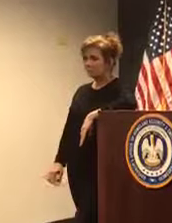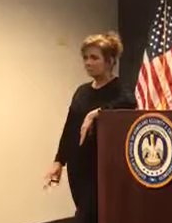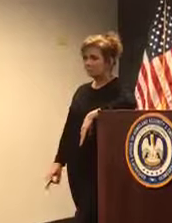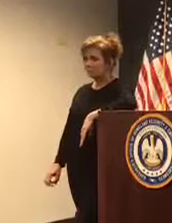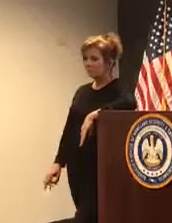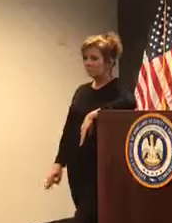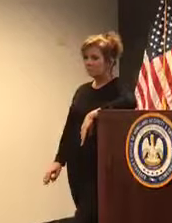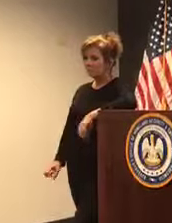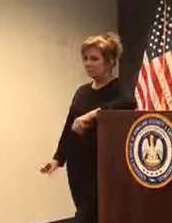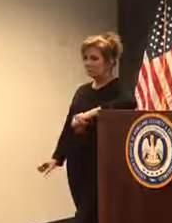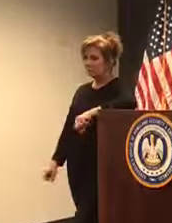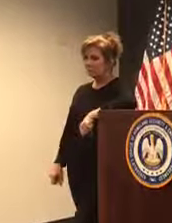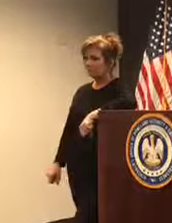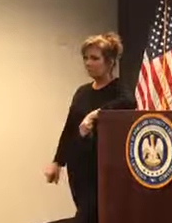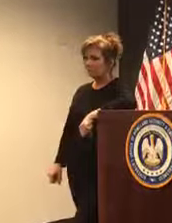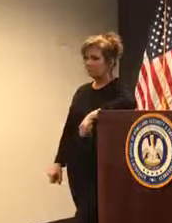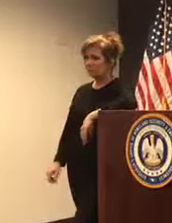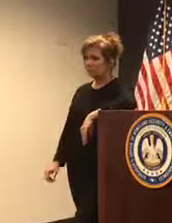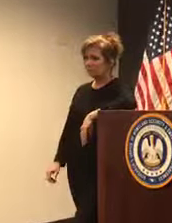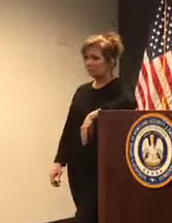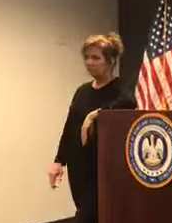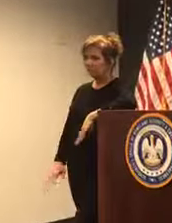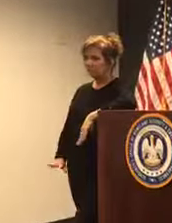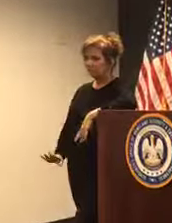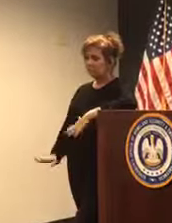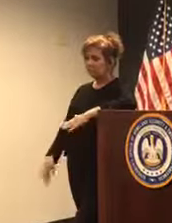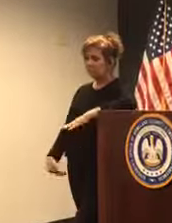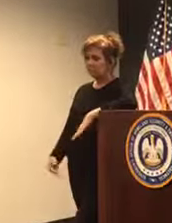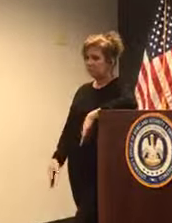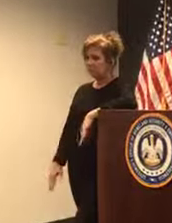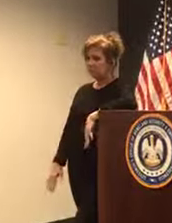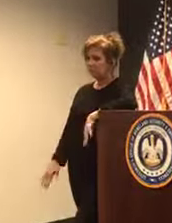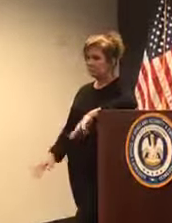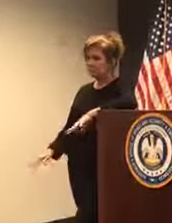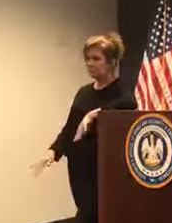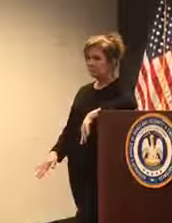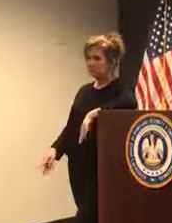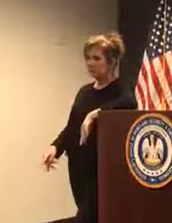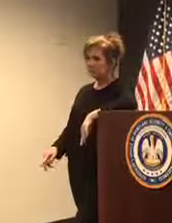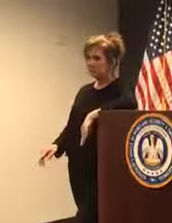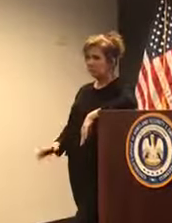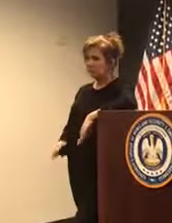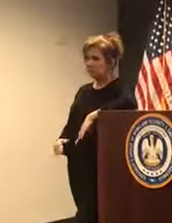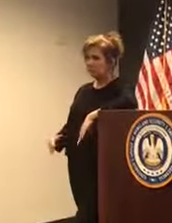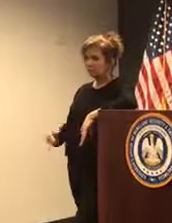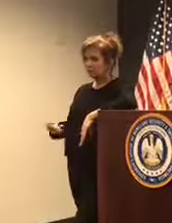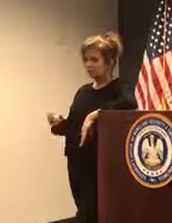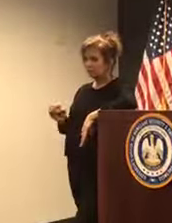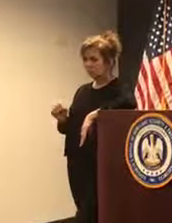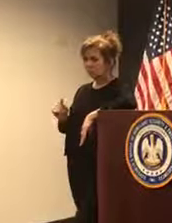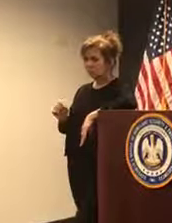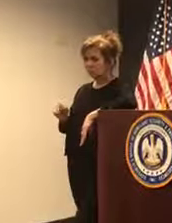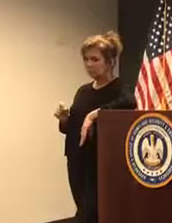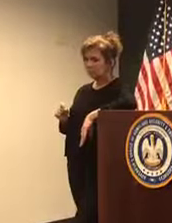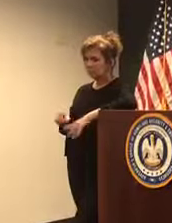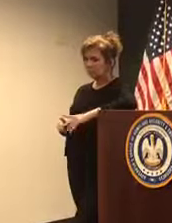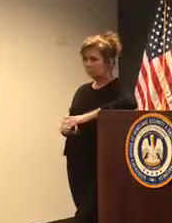systems that Chapel Isle. Our pets, evacuation, we are